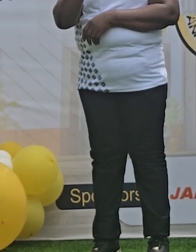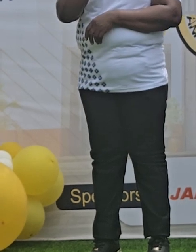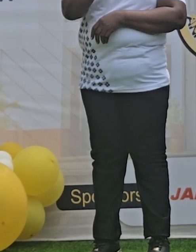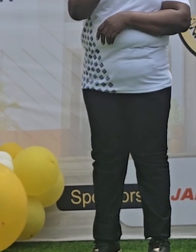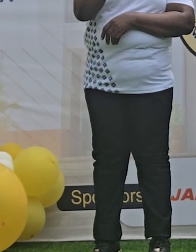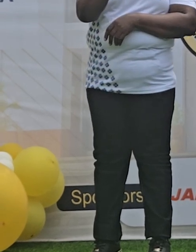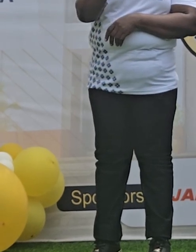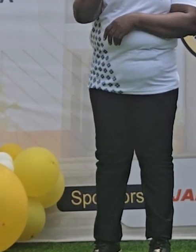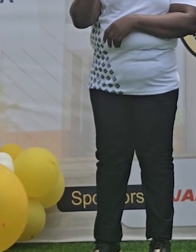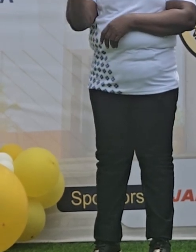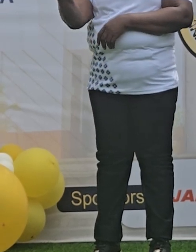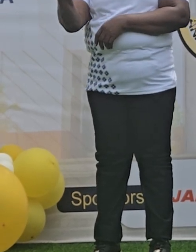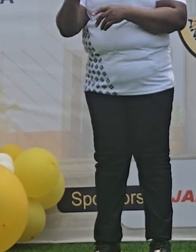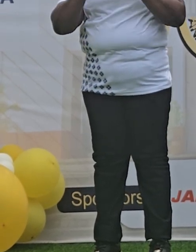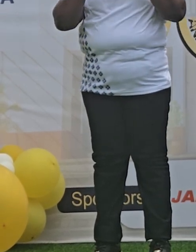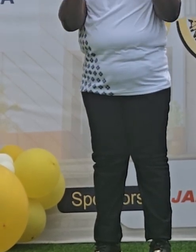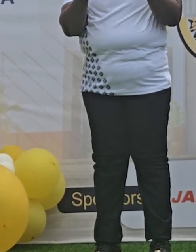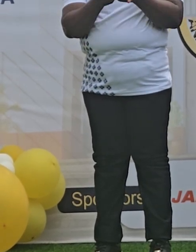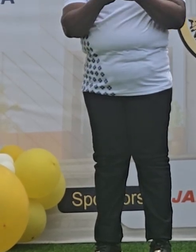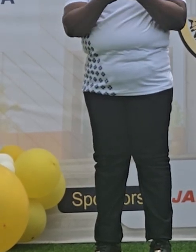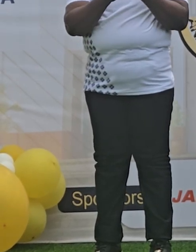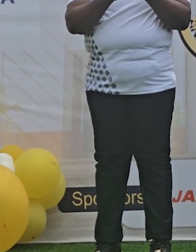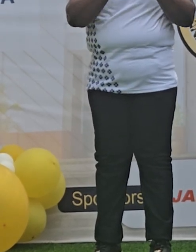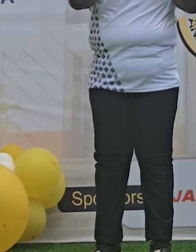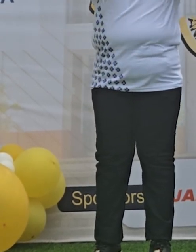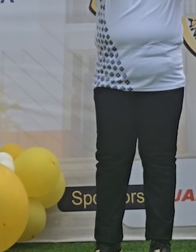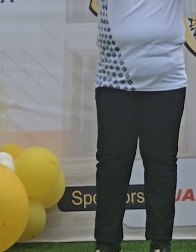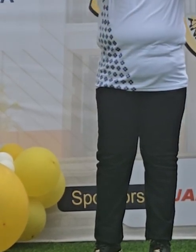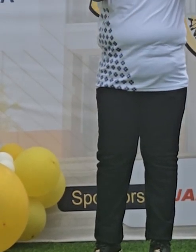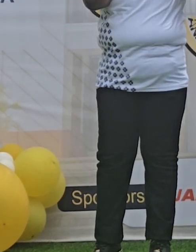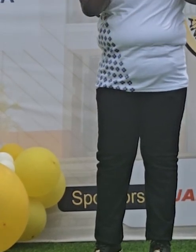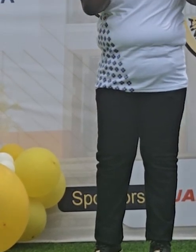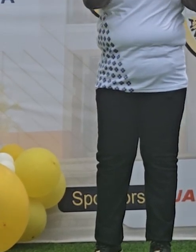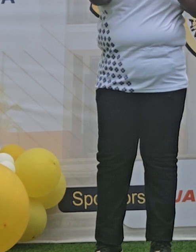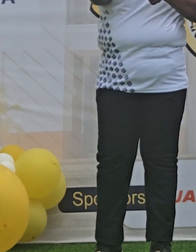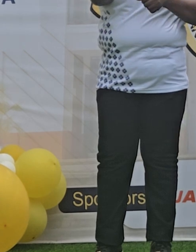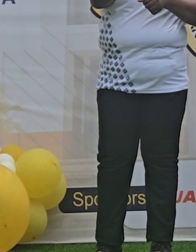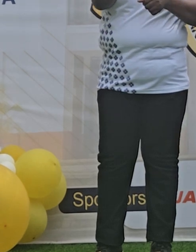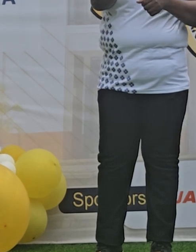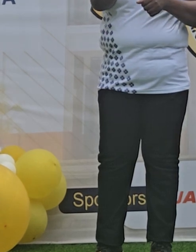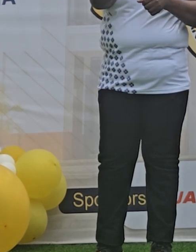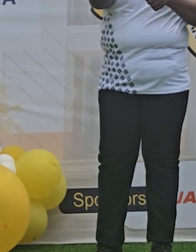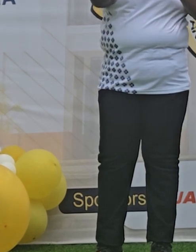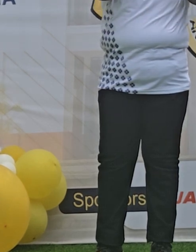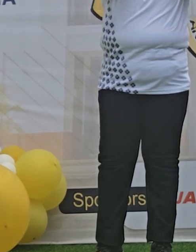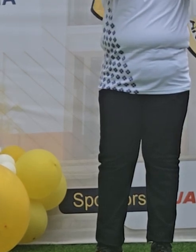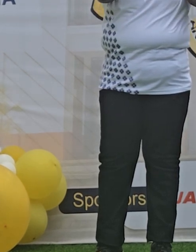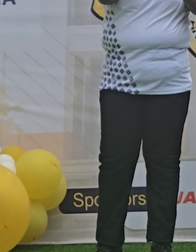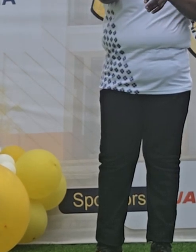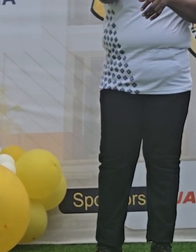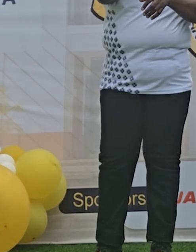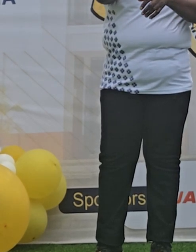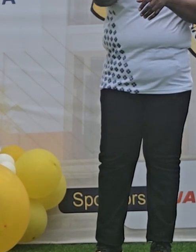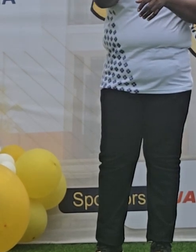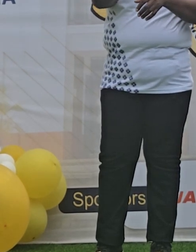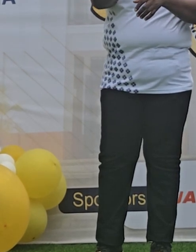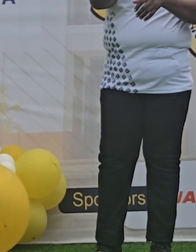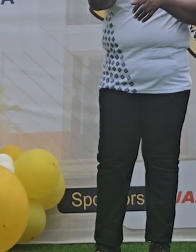1959, the department moved from Achimota to the current UG campus. And